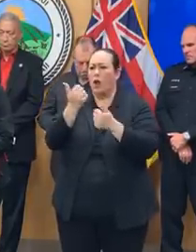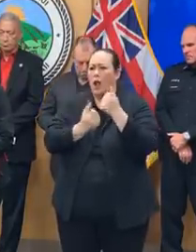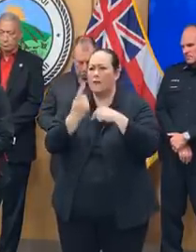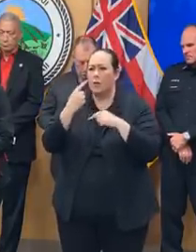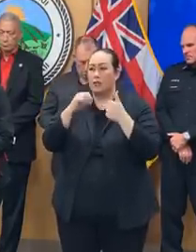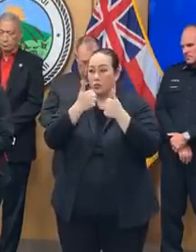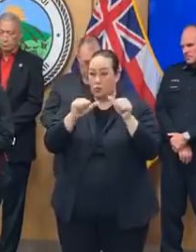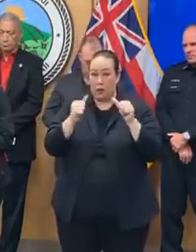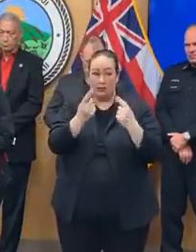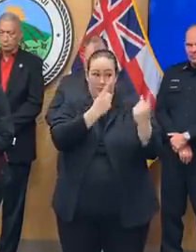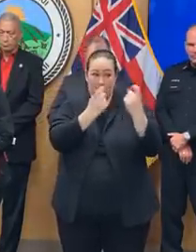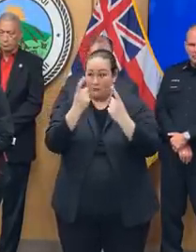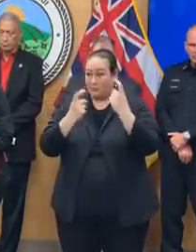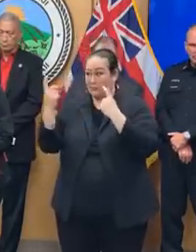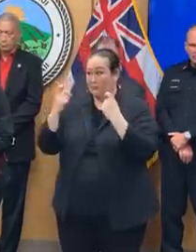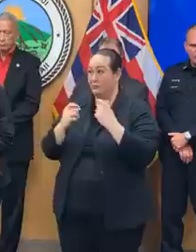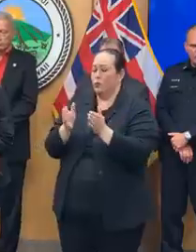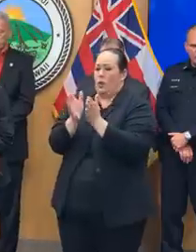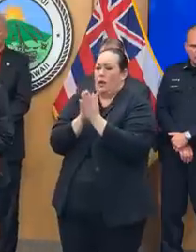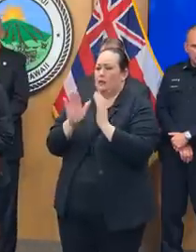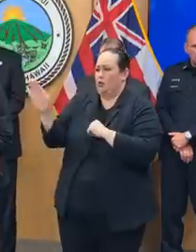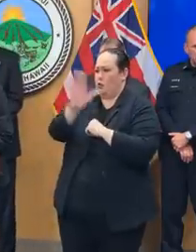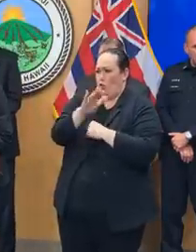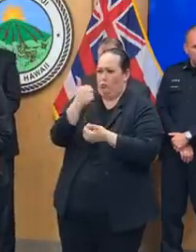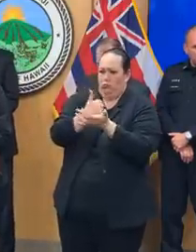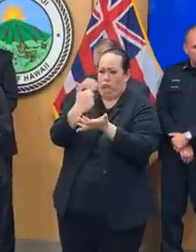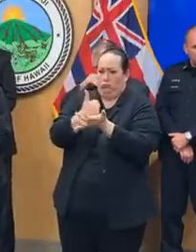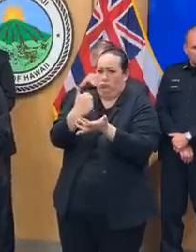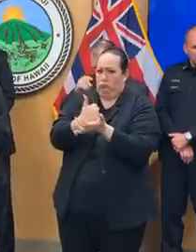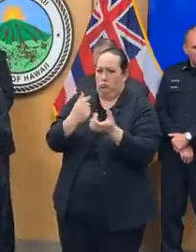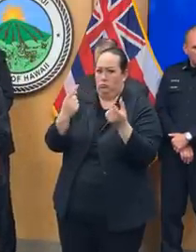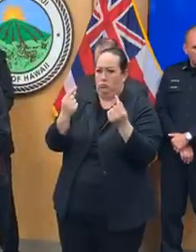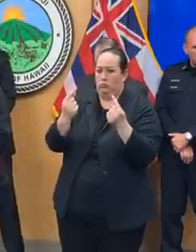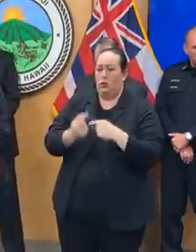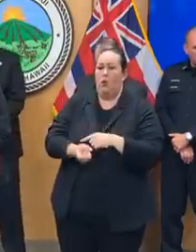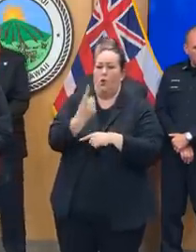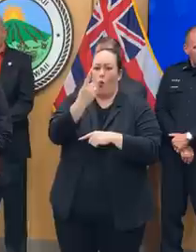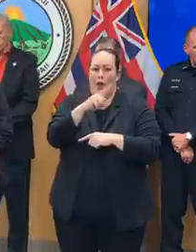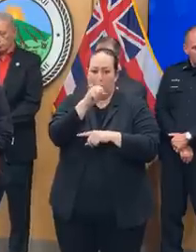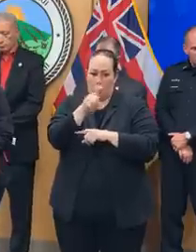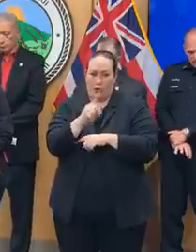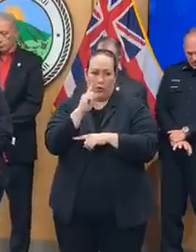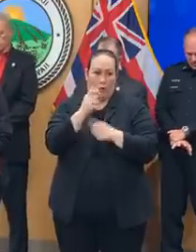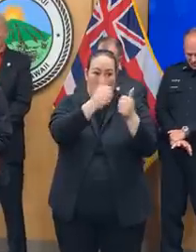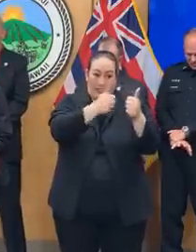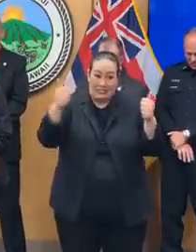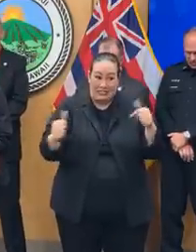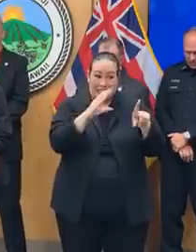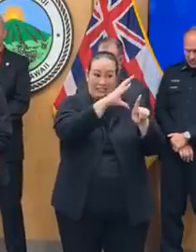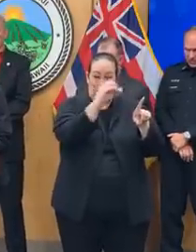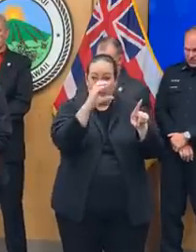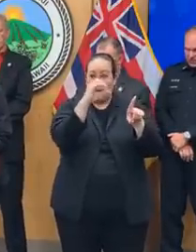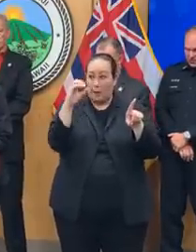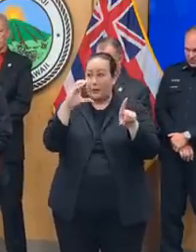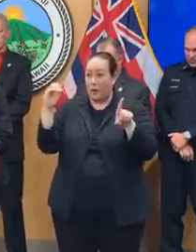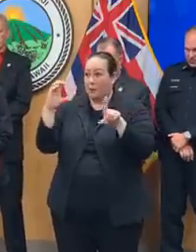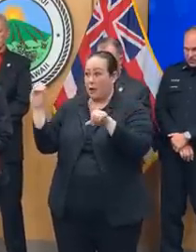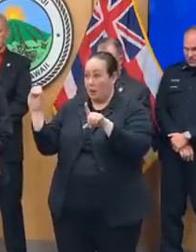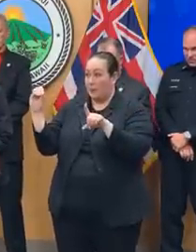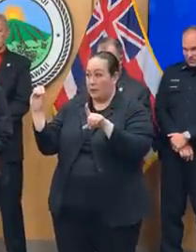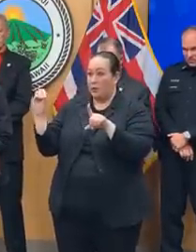the time to ask a question, we kindly request your kokua in raising one question per news organization versus per person